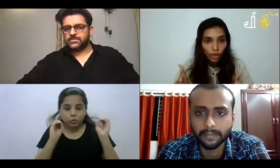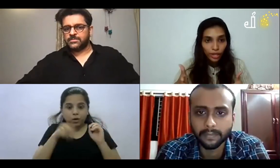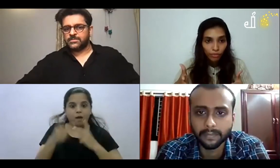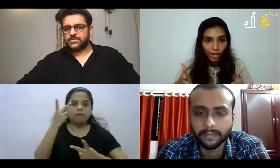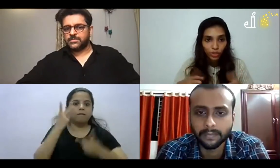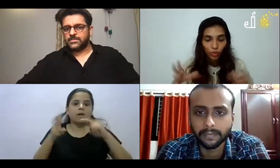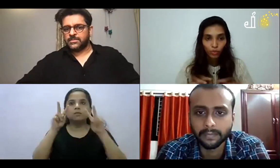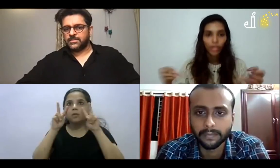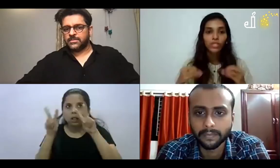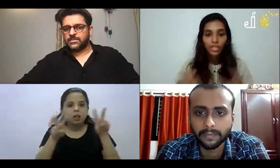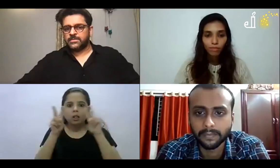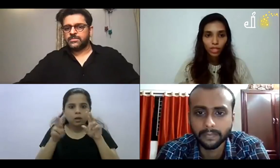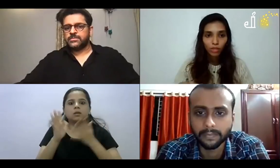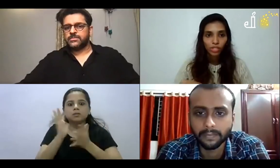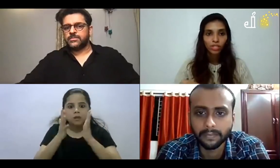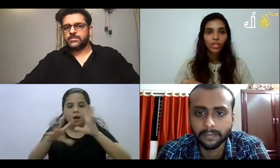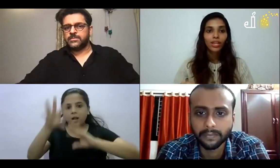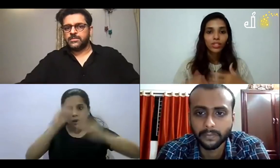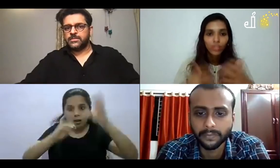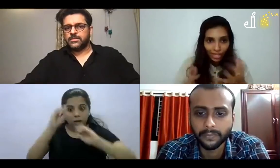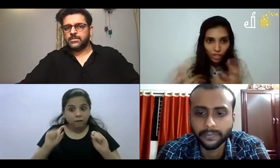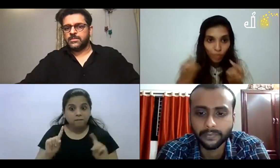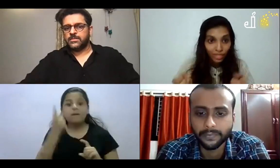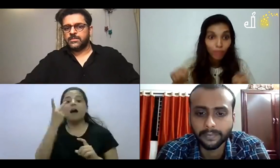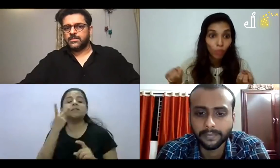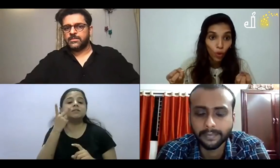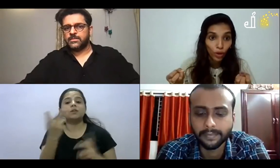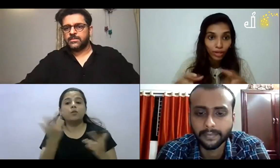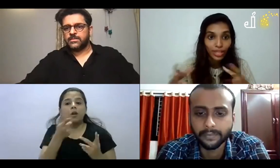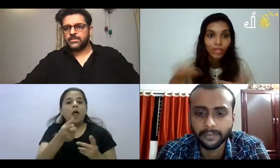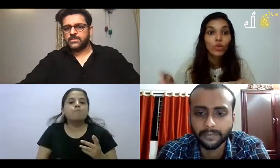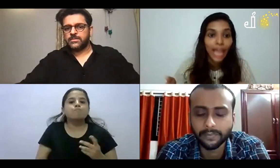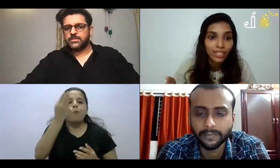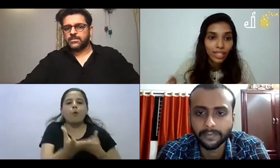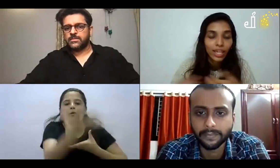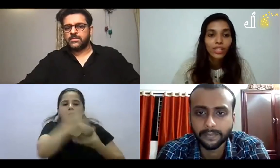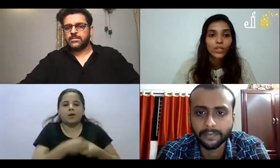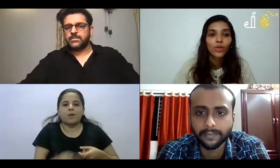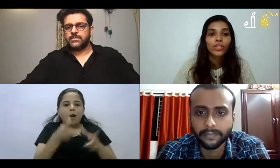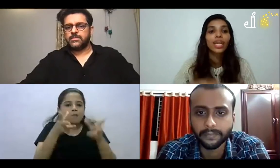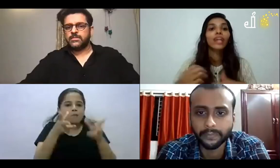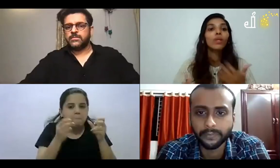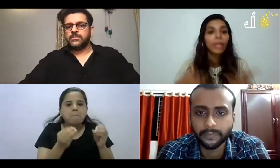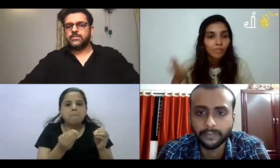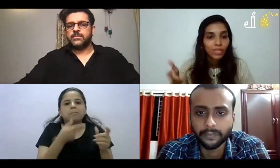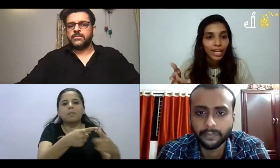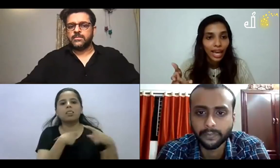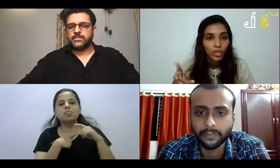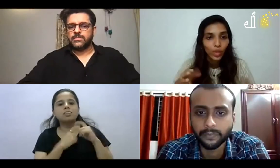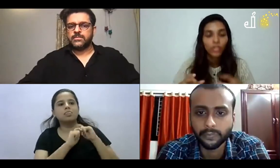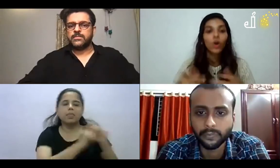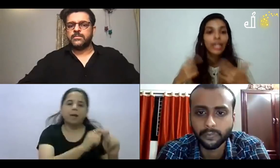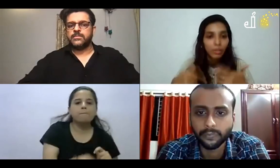visual mode in front, so when you see something first, that is picked up more, that is more catchy. So the child will pick up